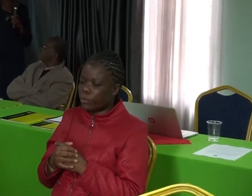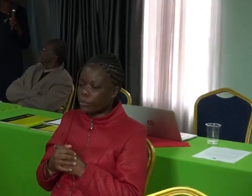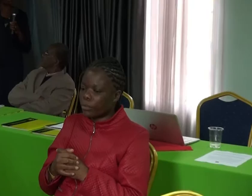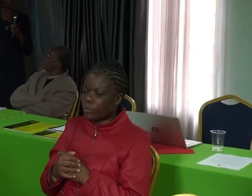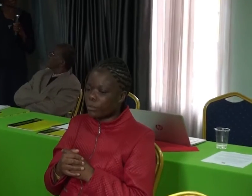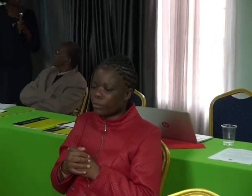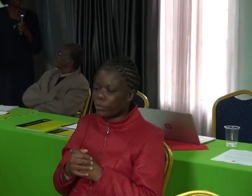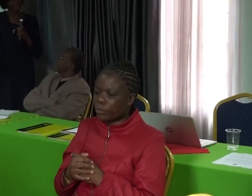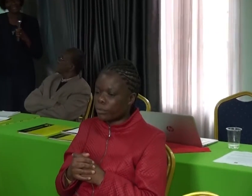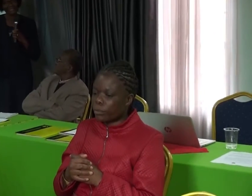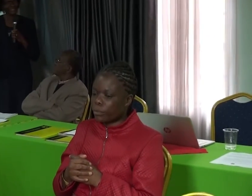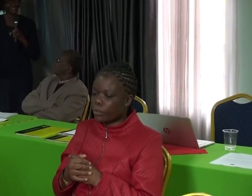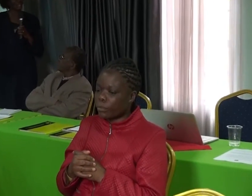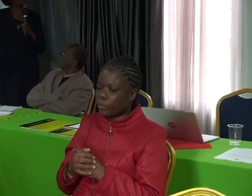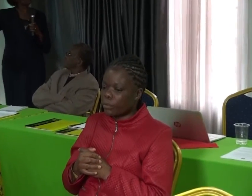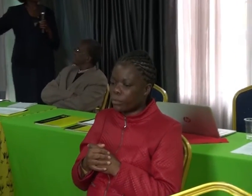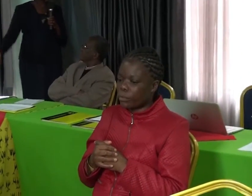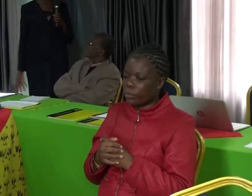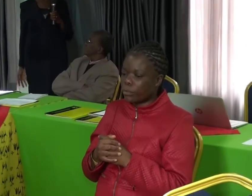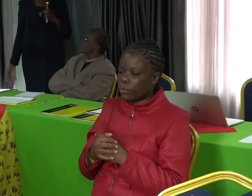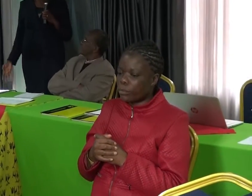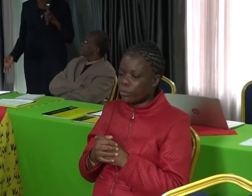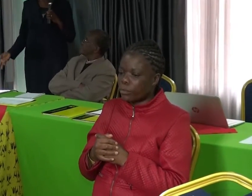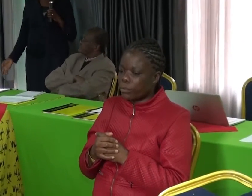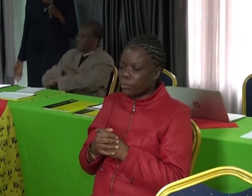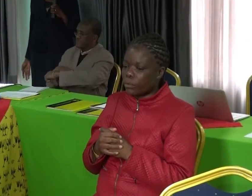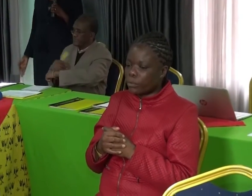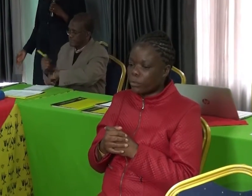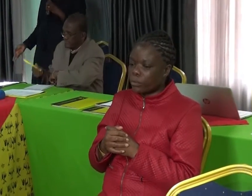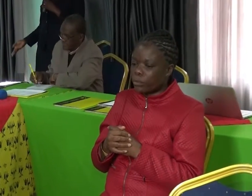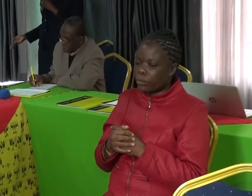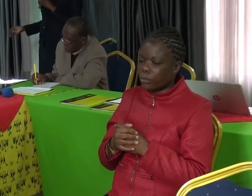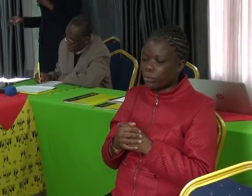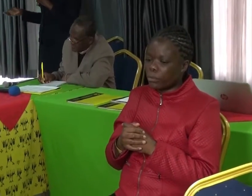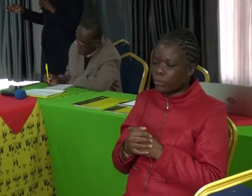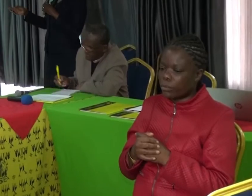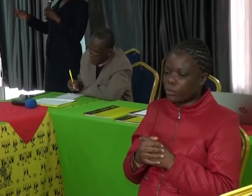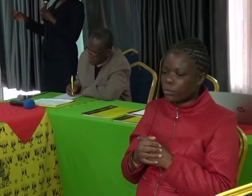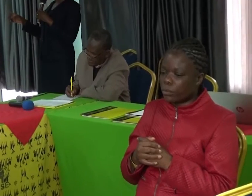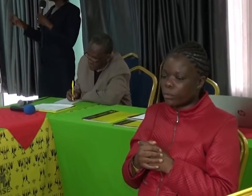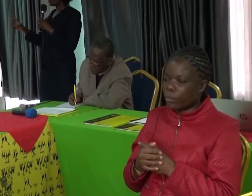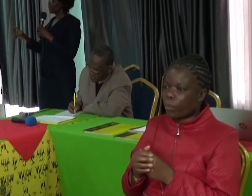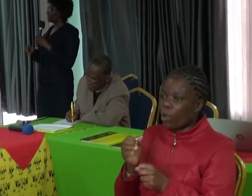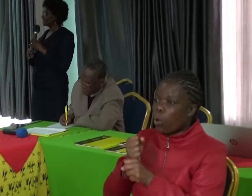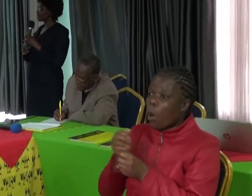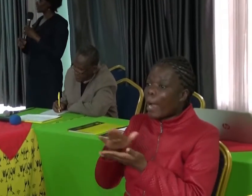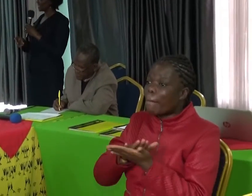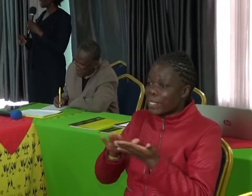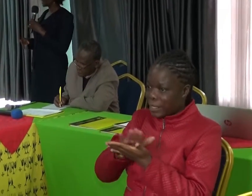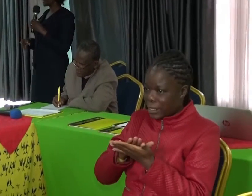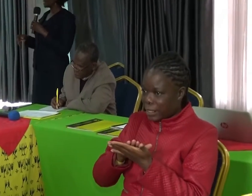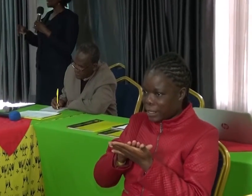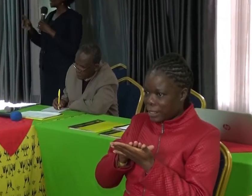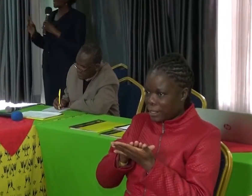we know that this teacher qualifies for a certificate? Then it will be commonly